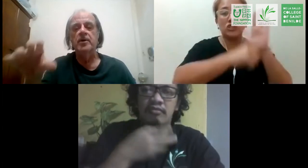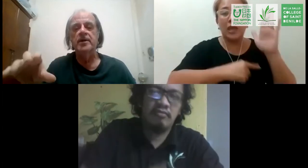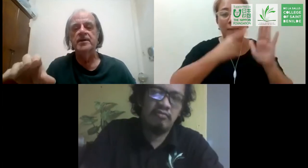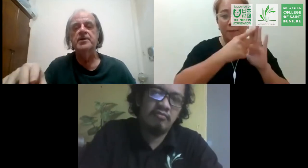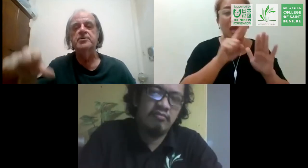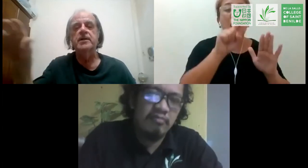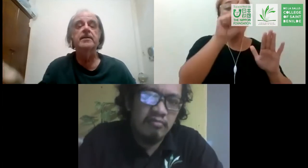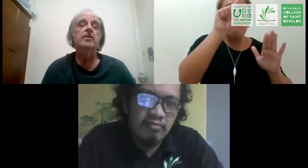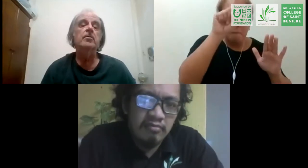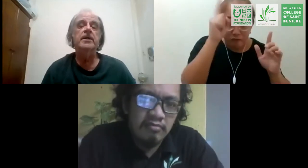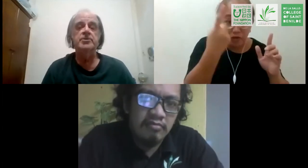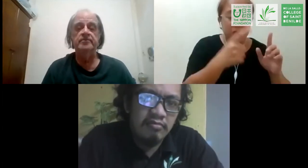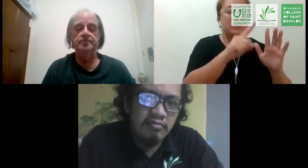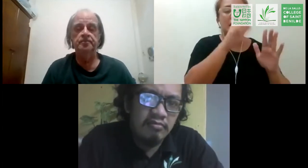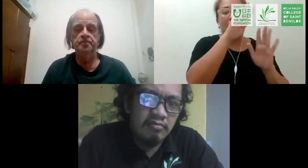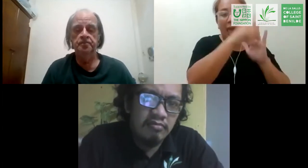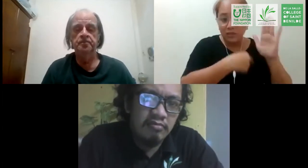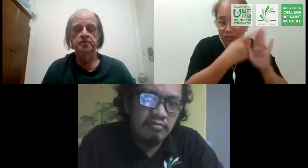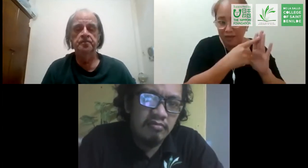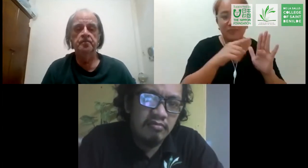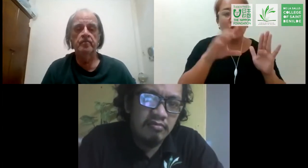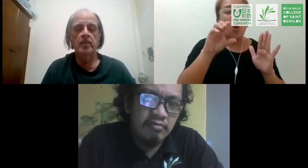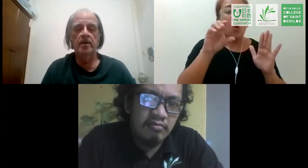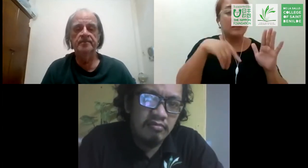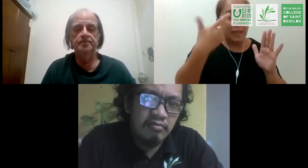shape, orientation, and then location.